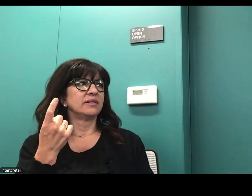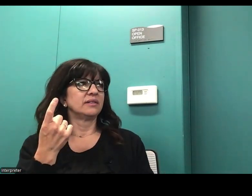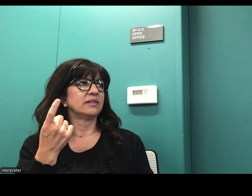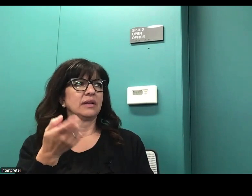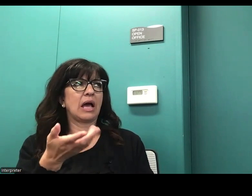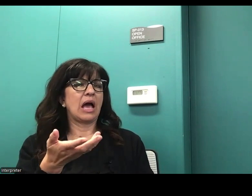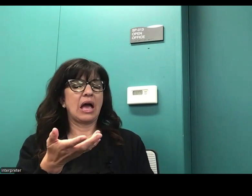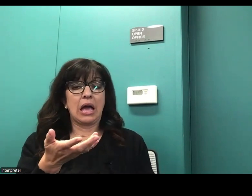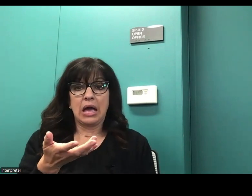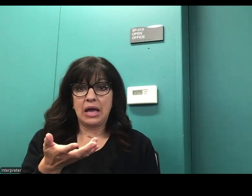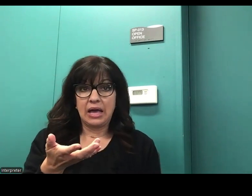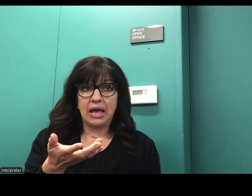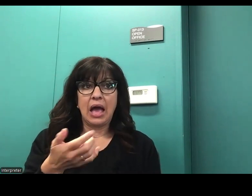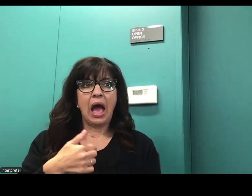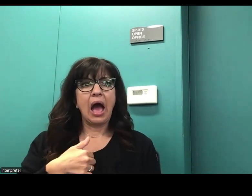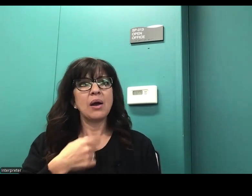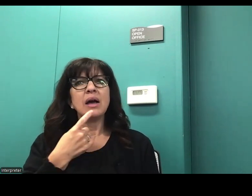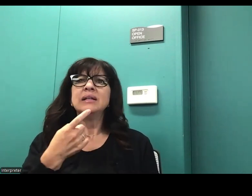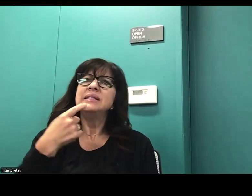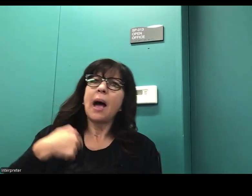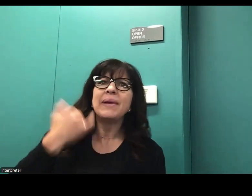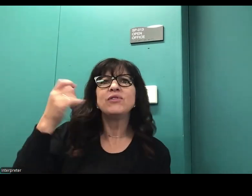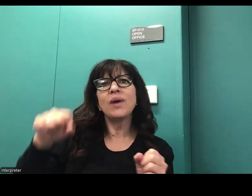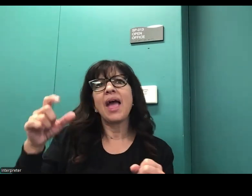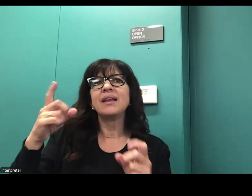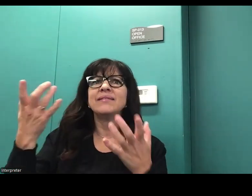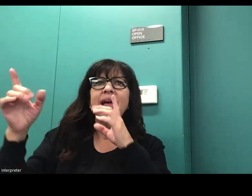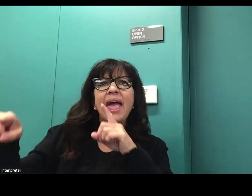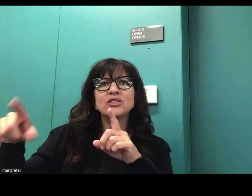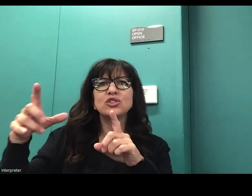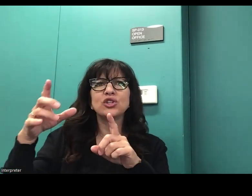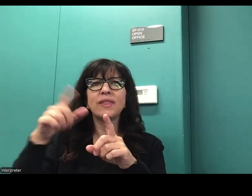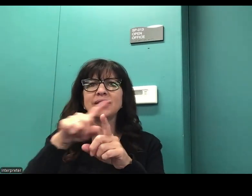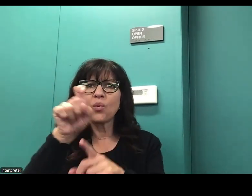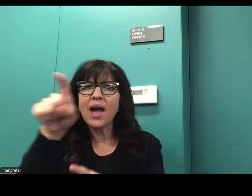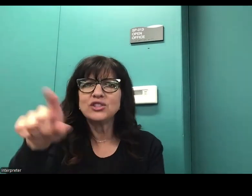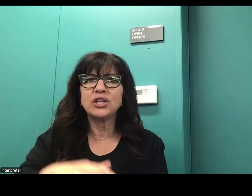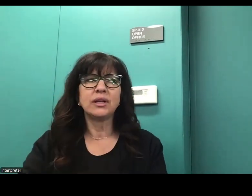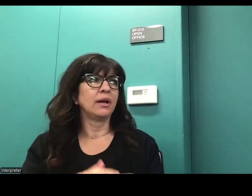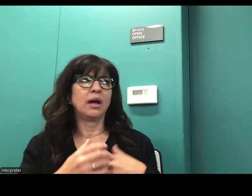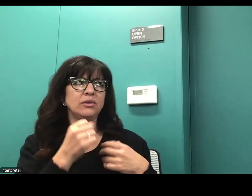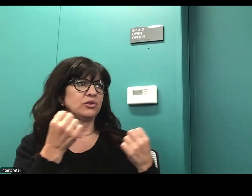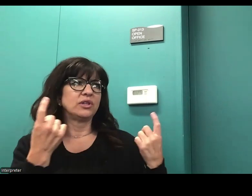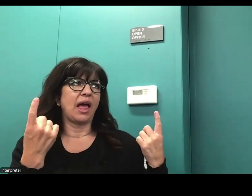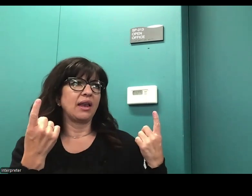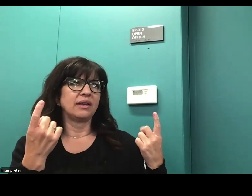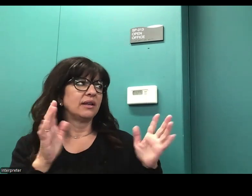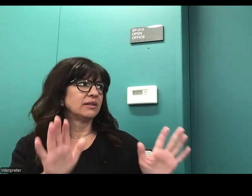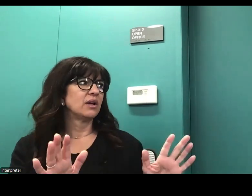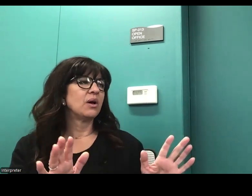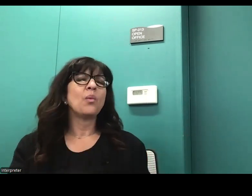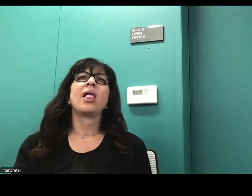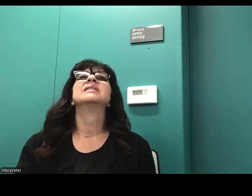like, because I was like, tell me if you can get this. And she's like, I don't understand. And so I was